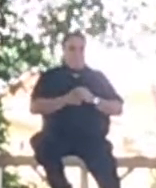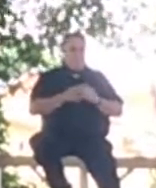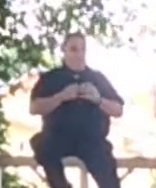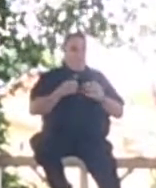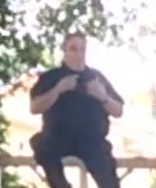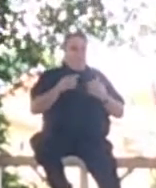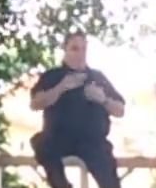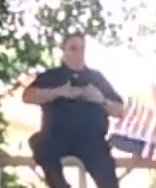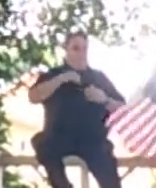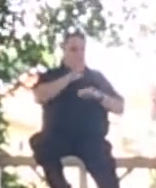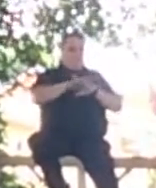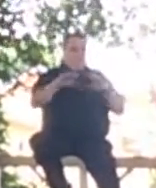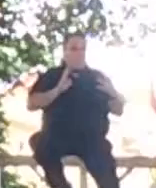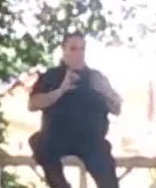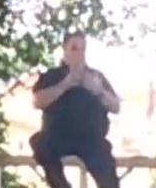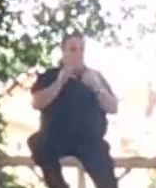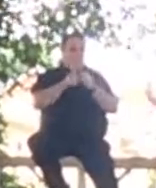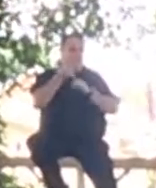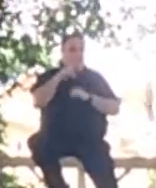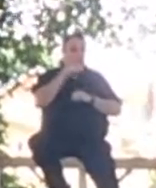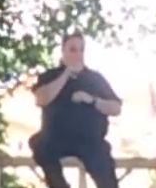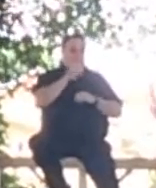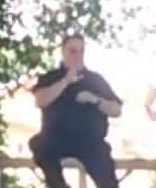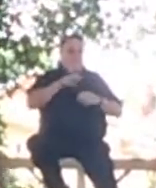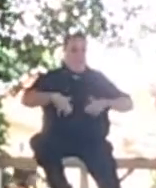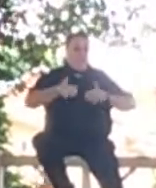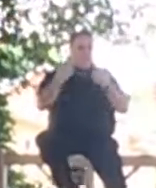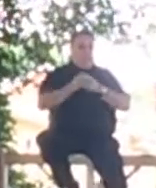Take a moment. Please do not engage with anybody who's so angry.